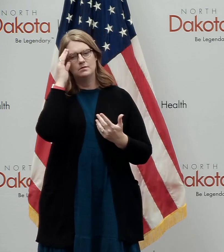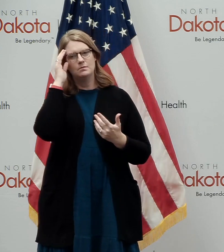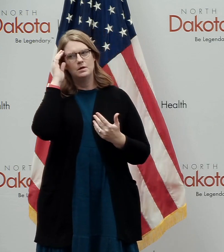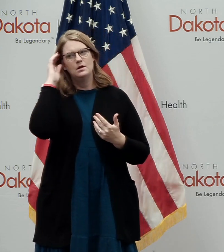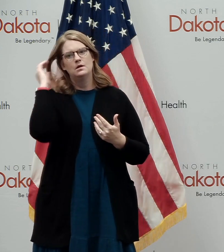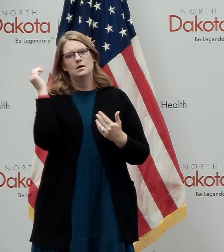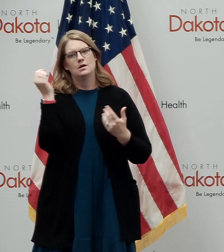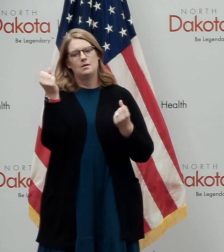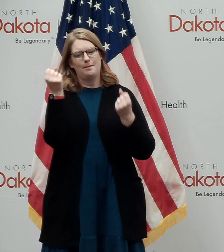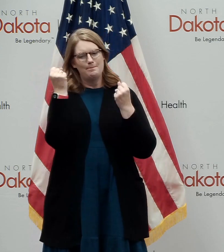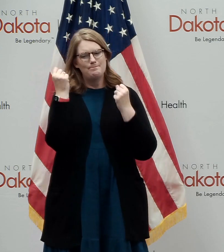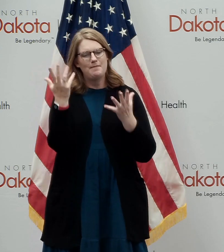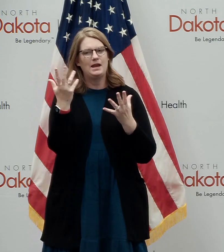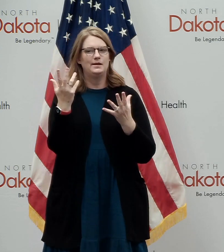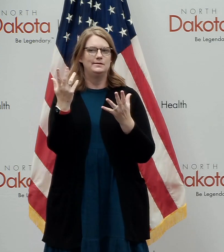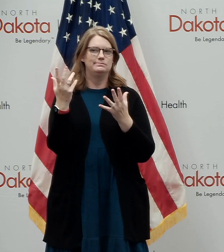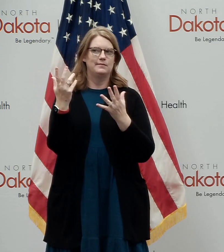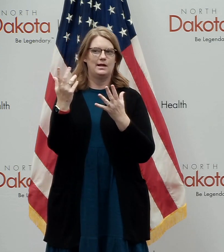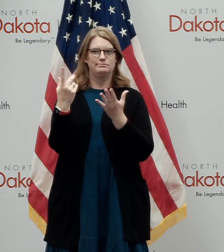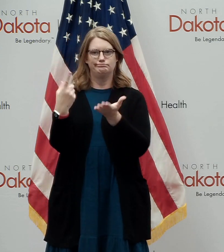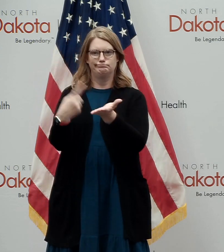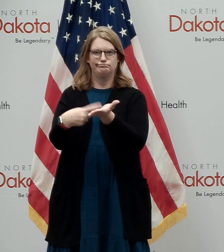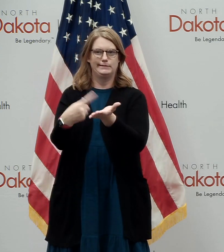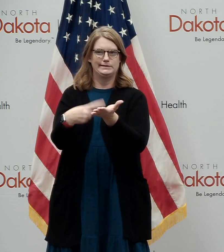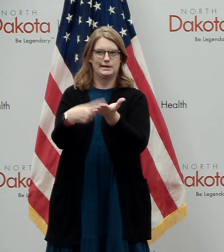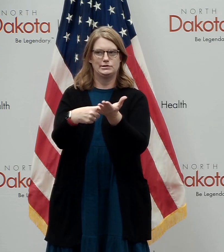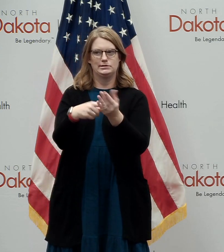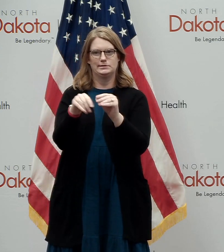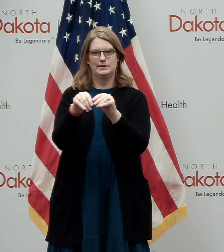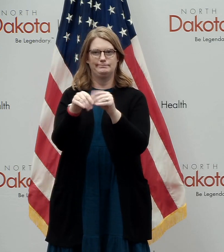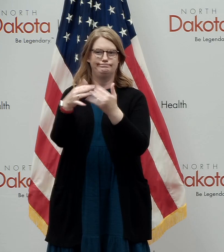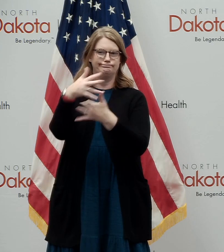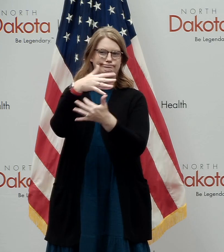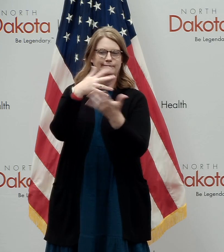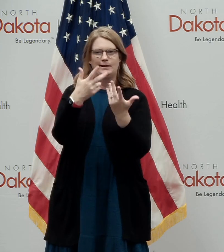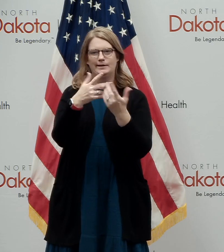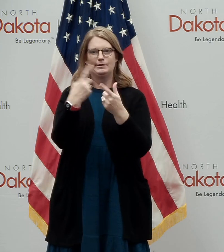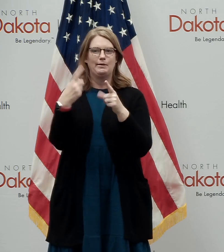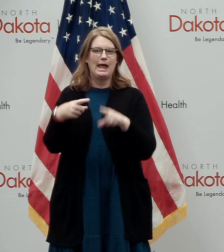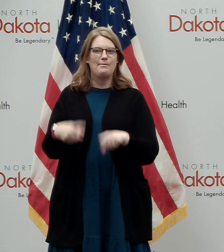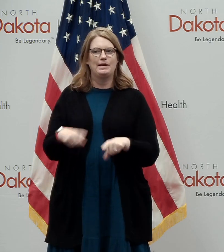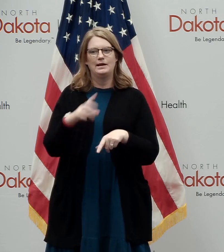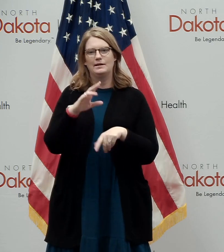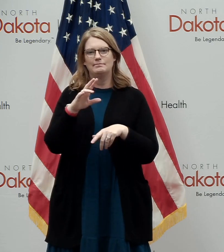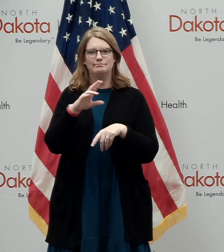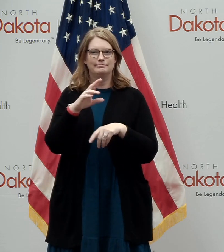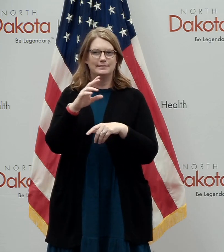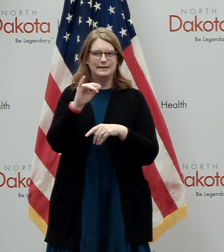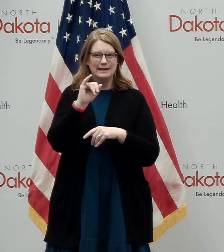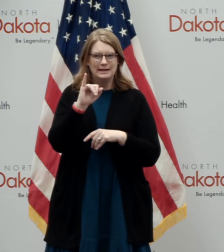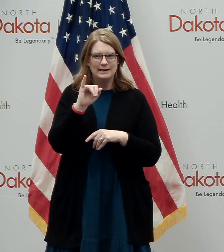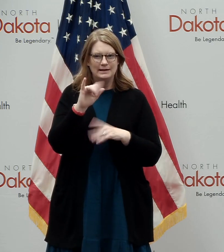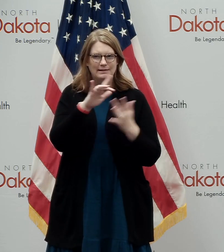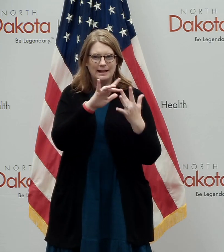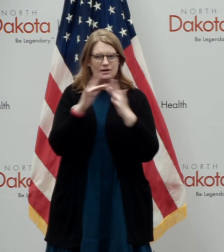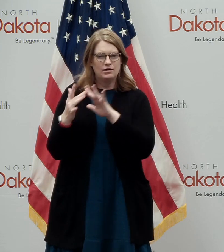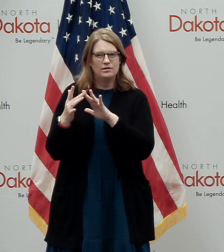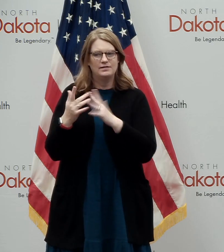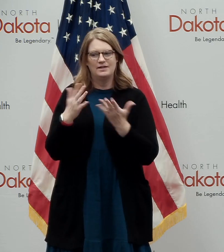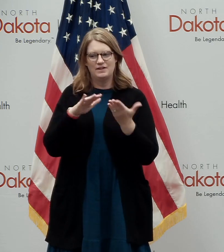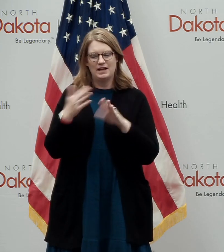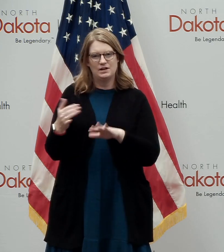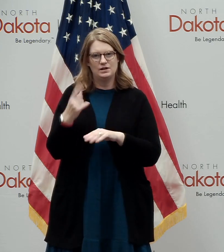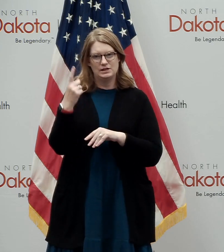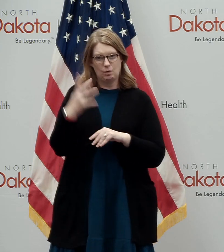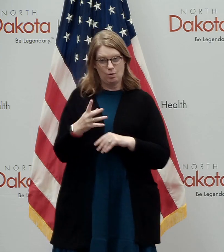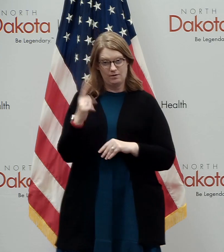things circulating around on the internet, including that the fatality rate is 1/4%. But